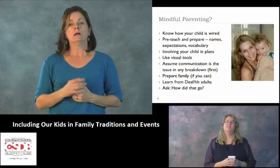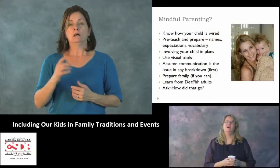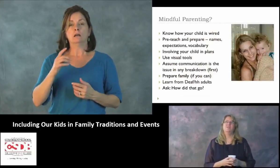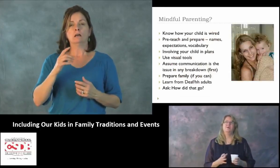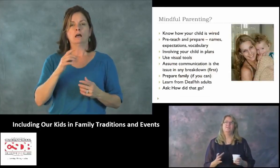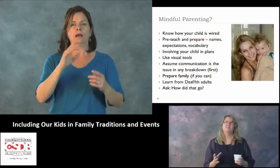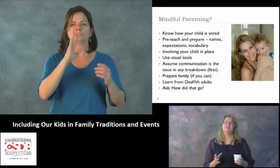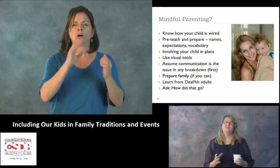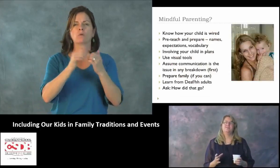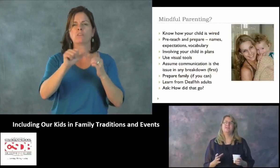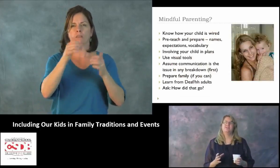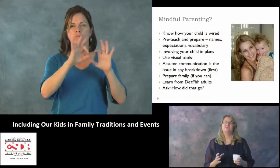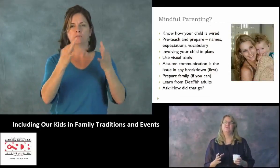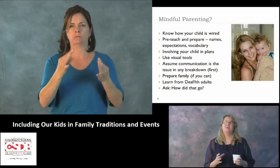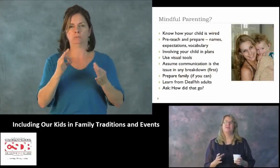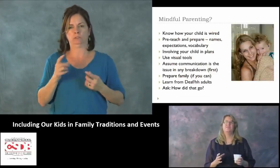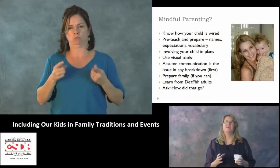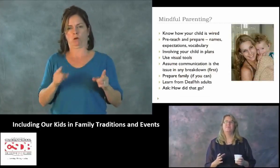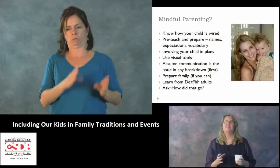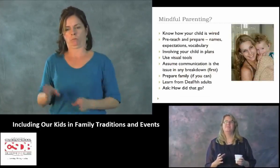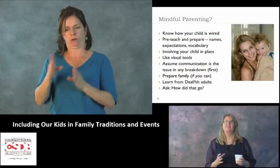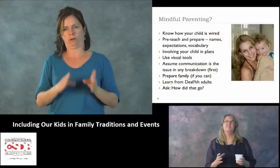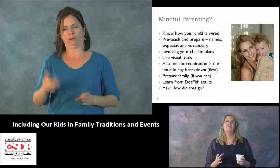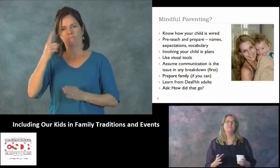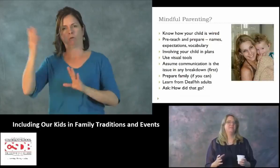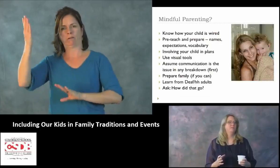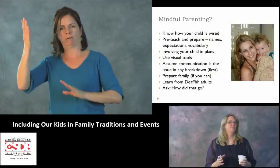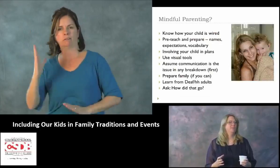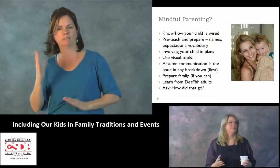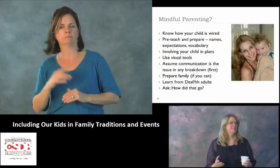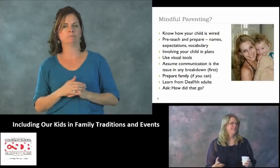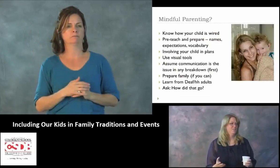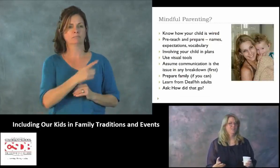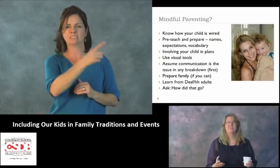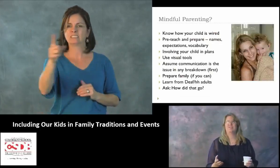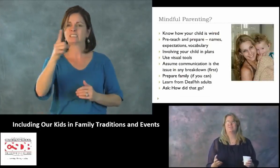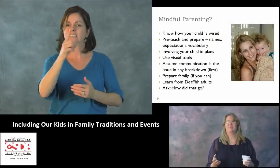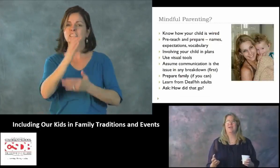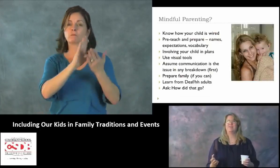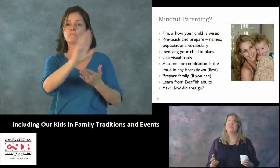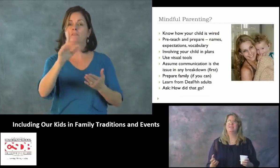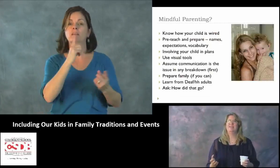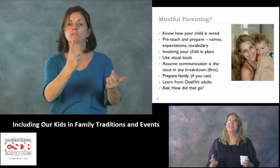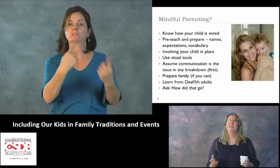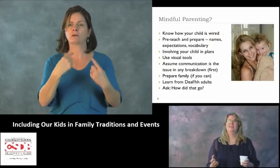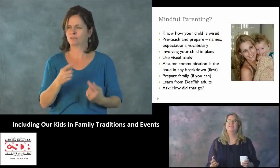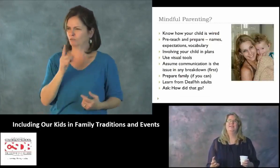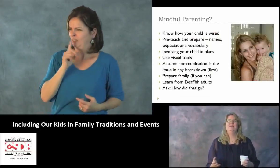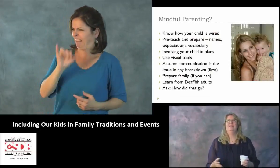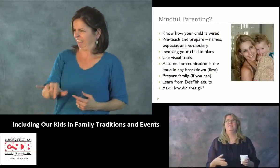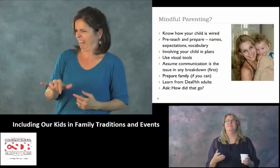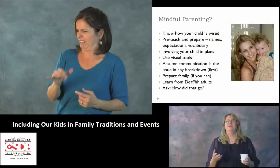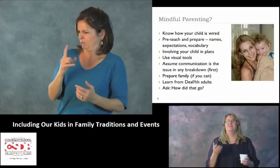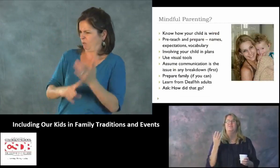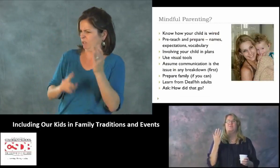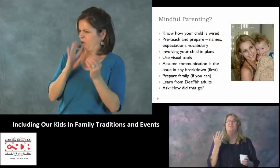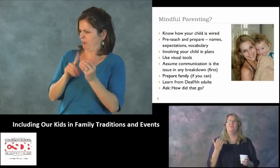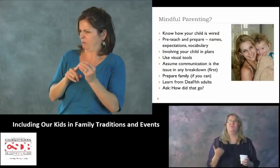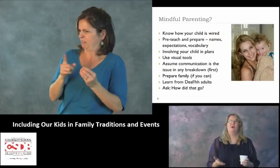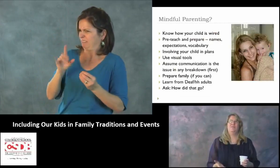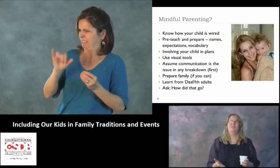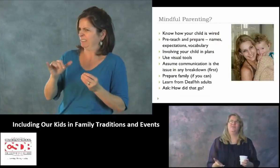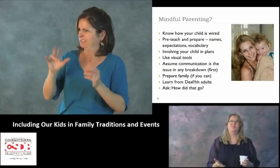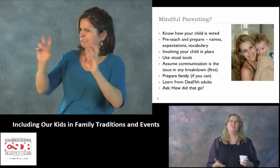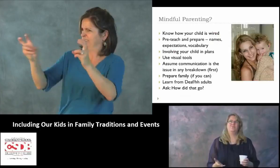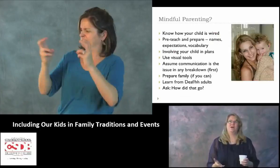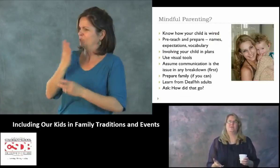when I talked about this presentation with other families, some of them said, well, isn't that just good parenting? But if you